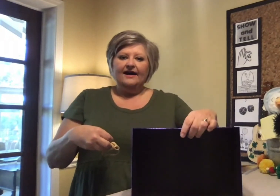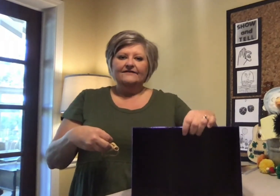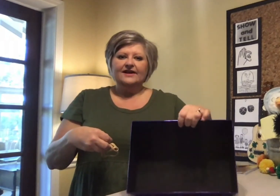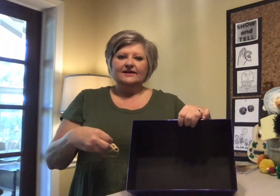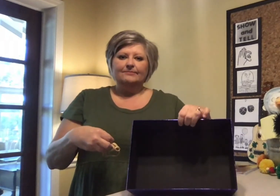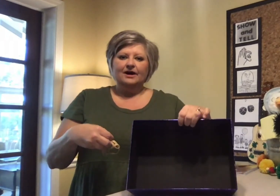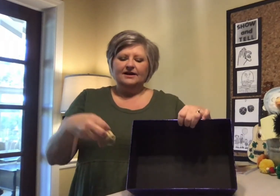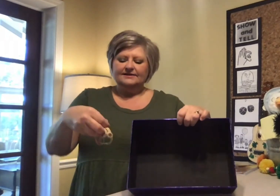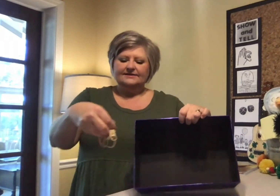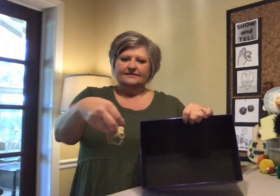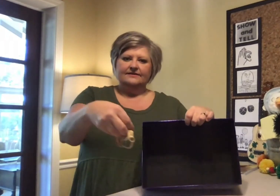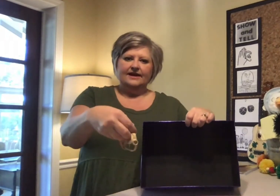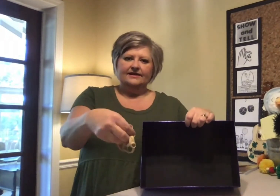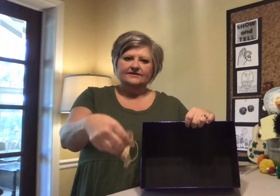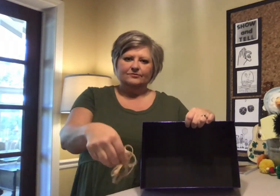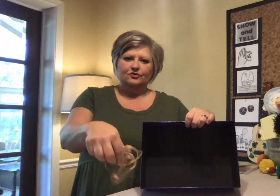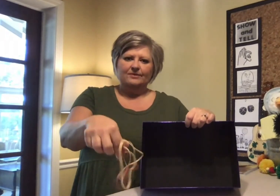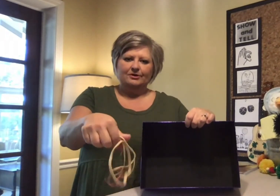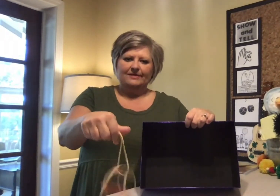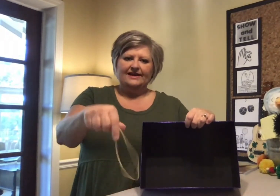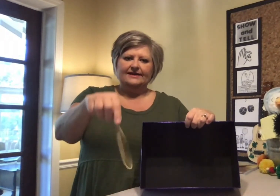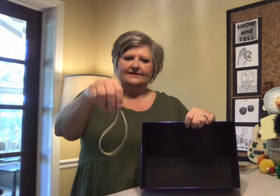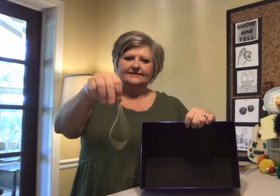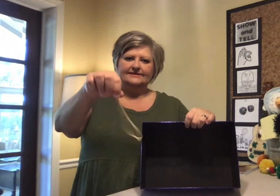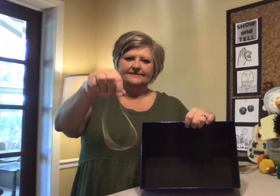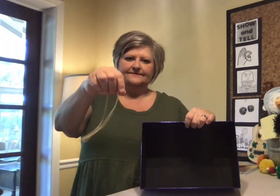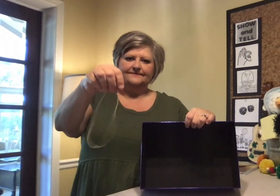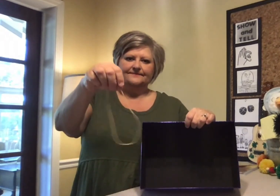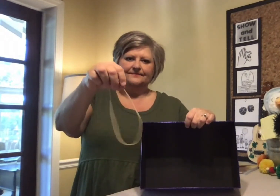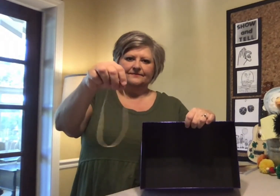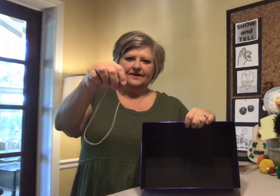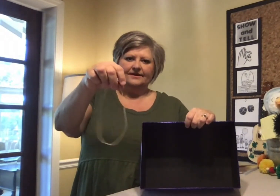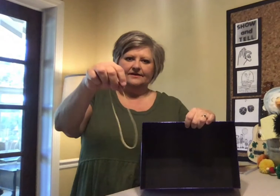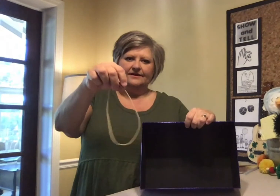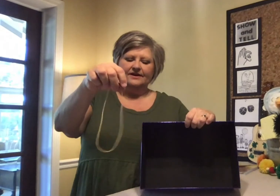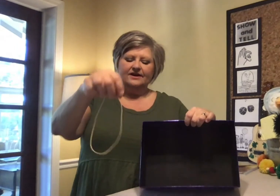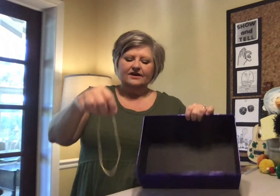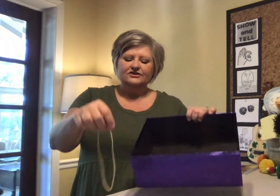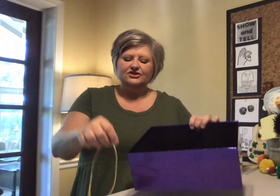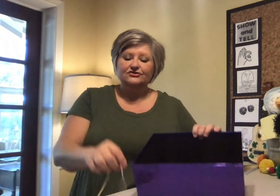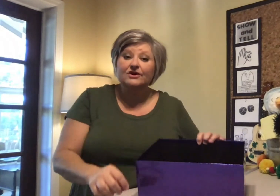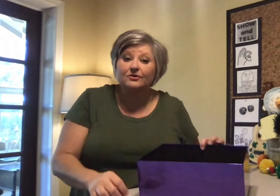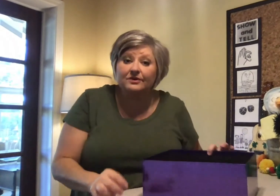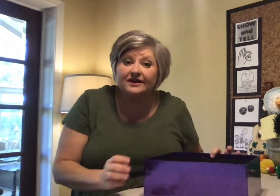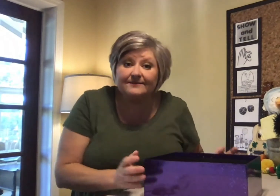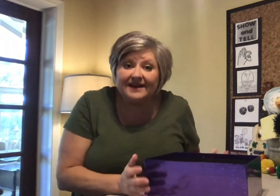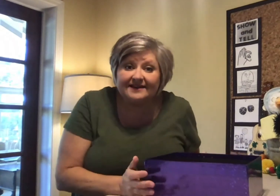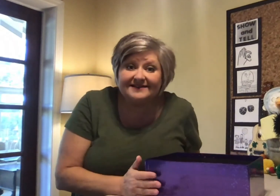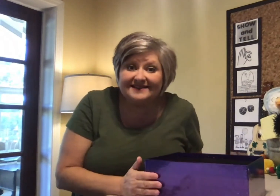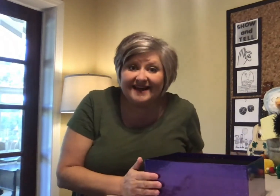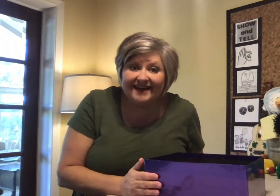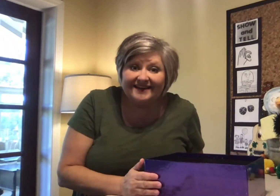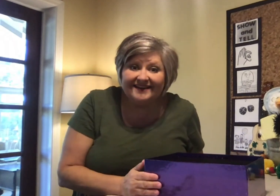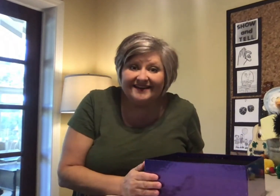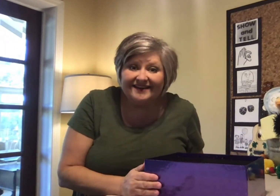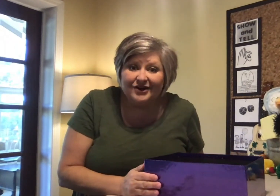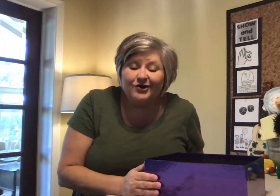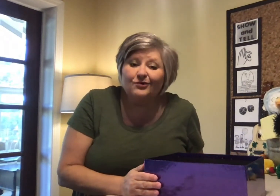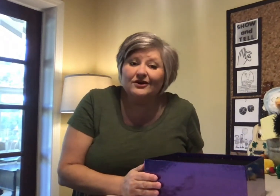I've got a box and some rubber bands. Do you know what we're going to make today? We're going